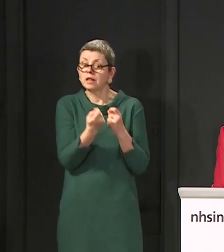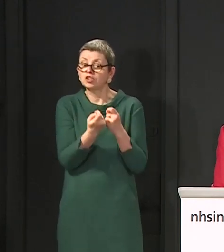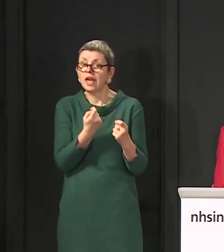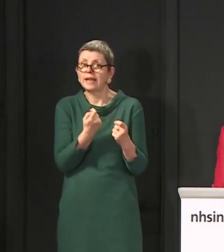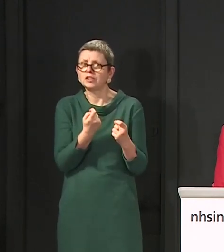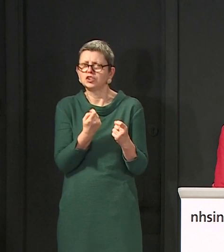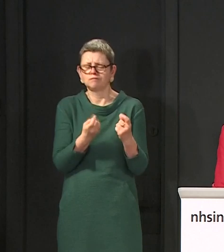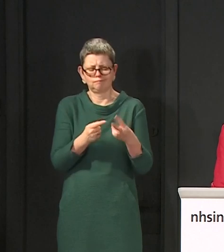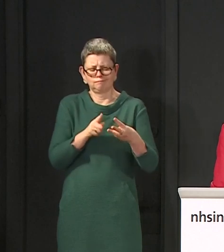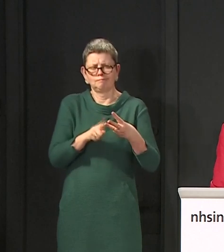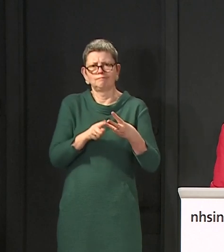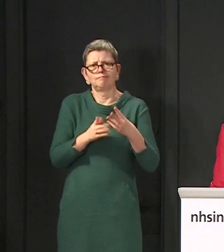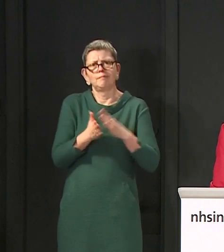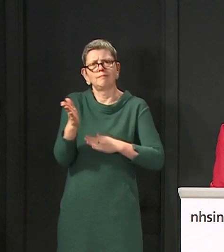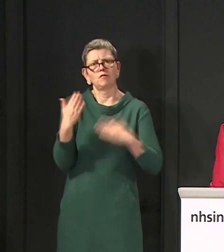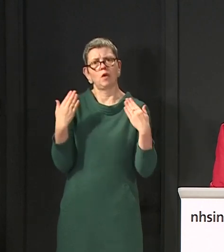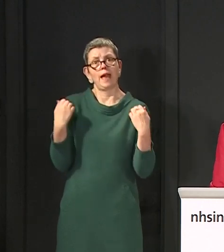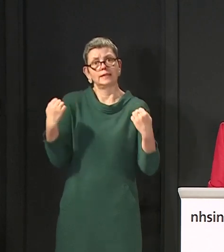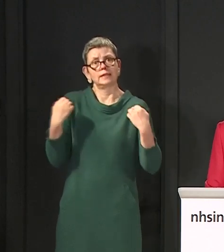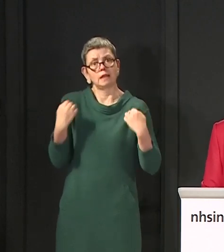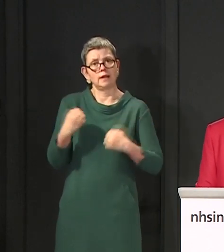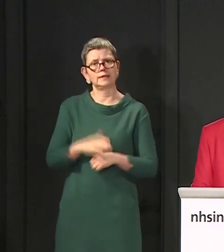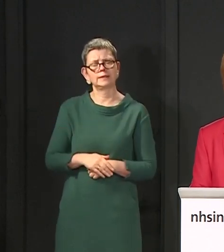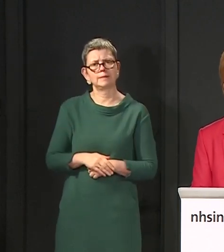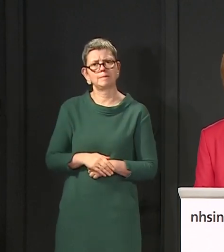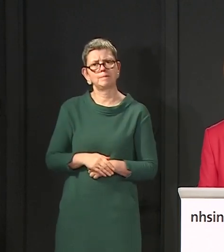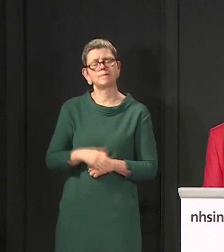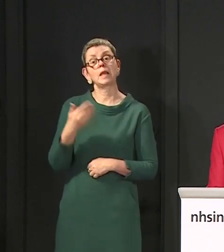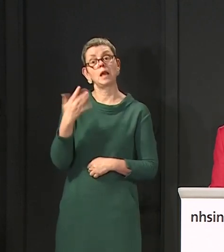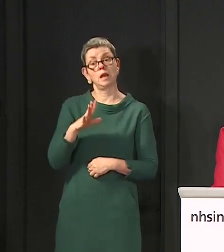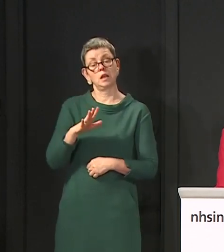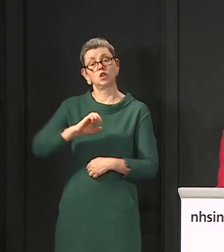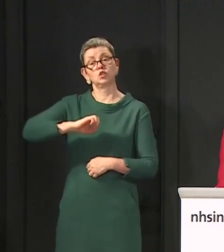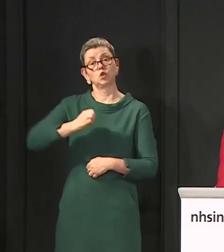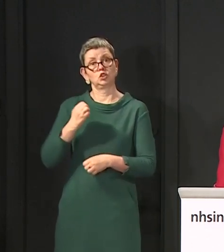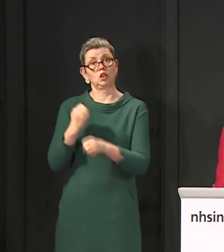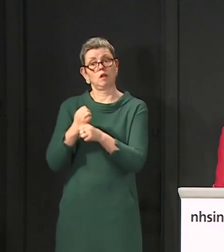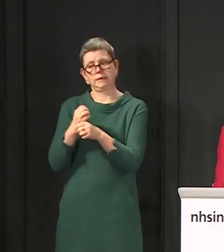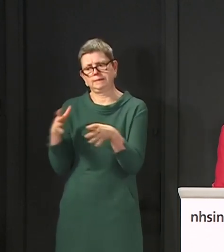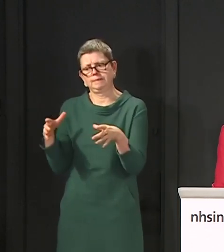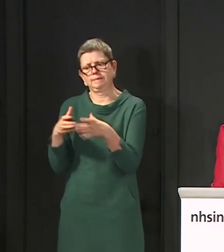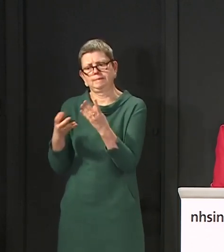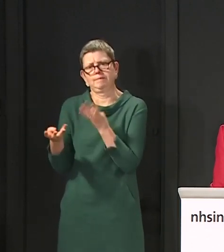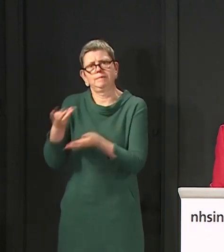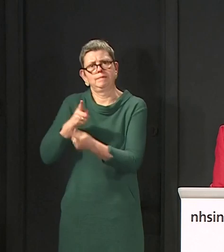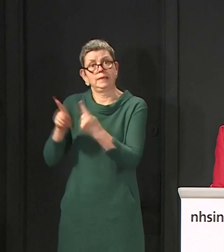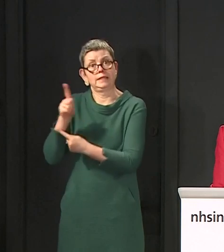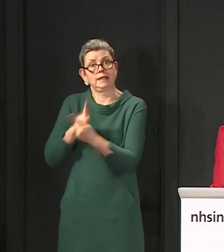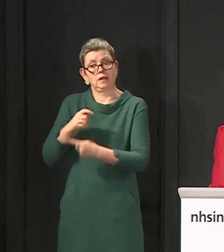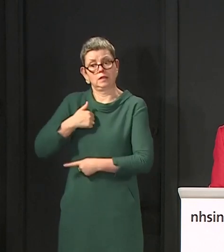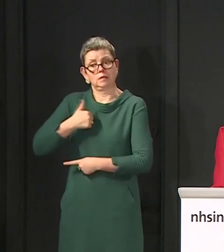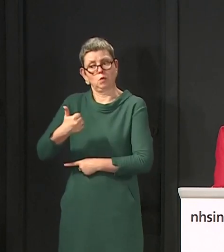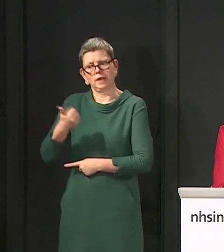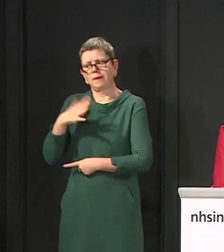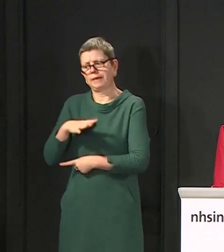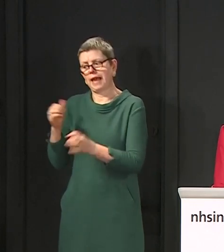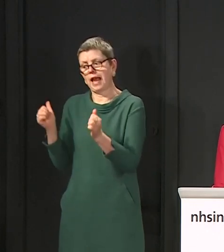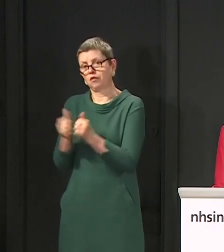to exercise. And I can confirm that the Scottish Cabinet met earlier this afternoon and agreed a change to that